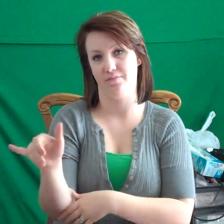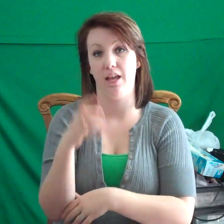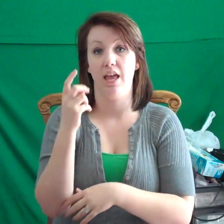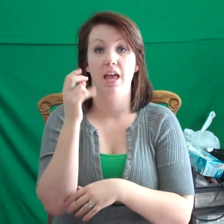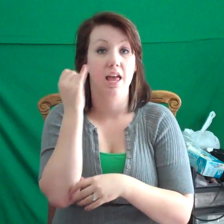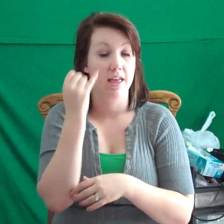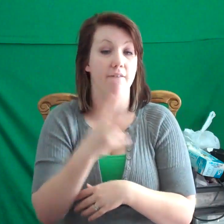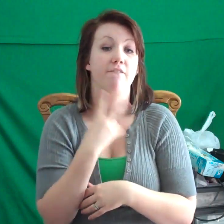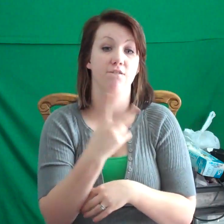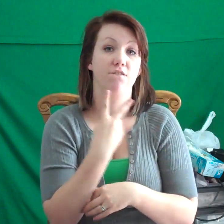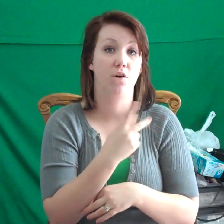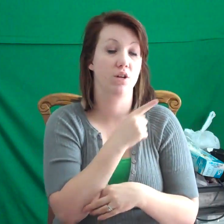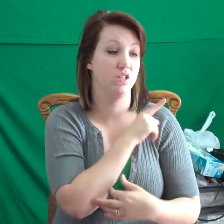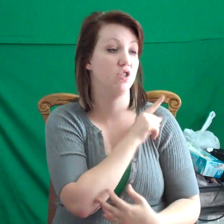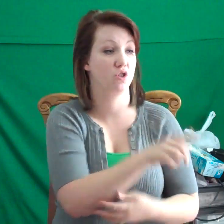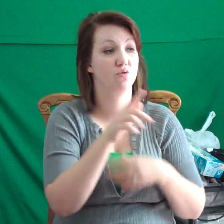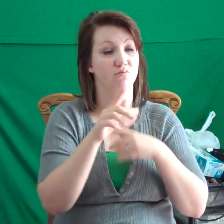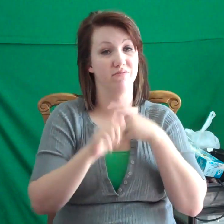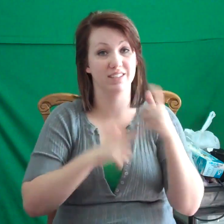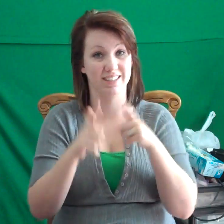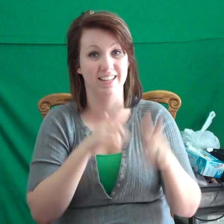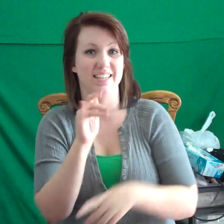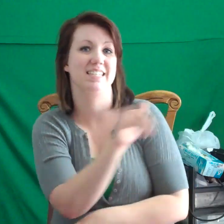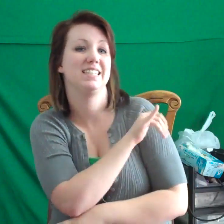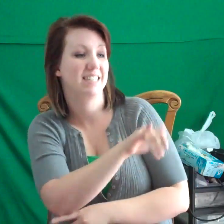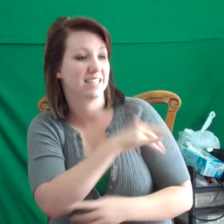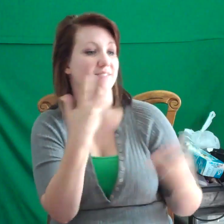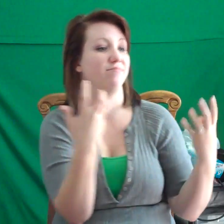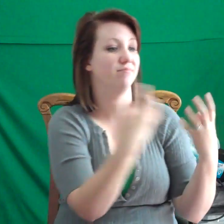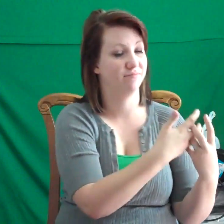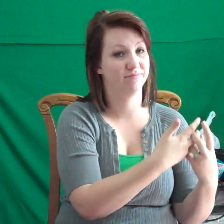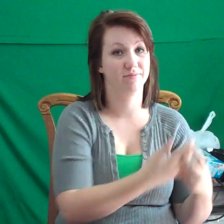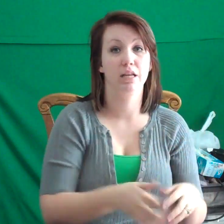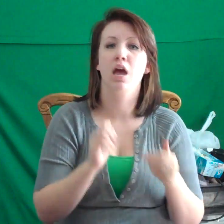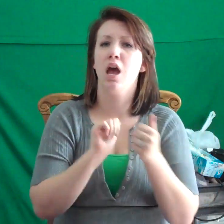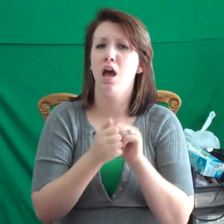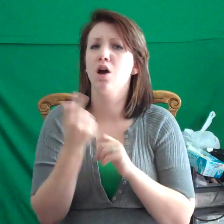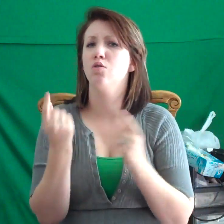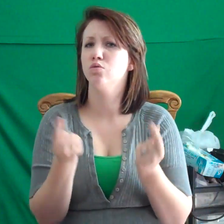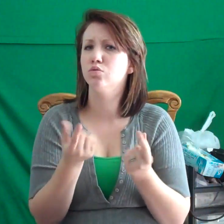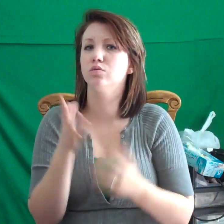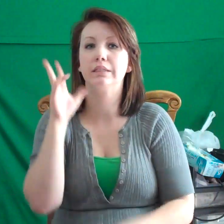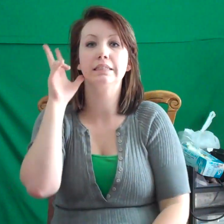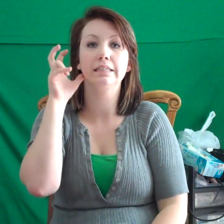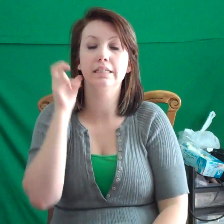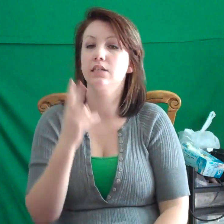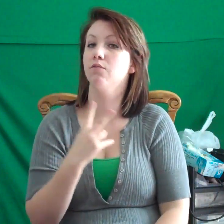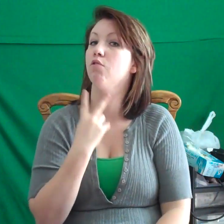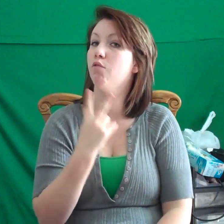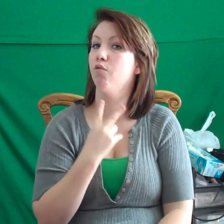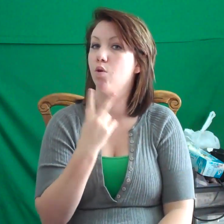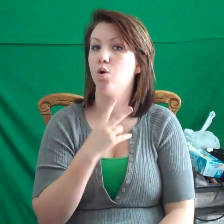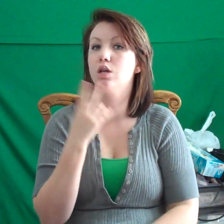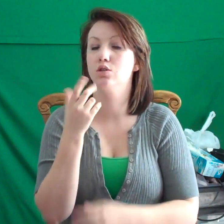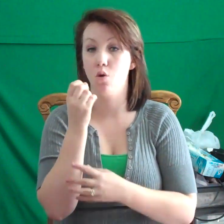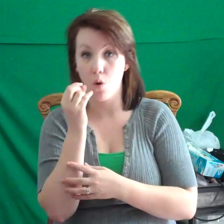with the same intent. Some of how we do that is we listen for tone of voice, or we watch the body language and